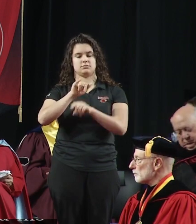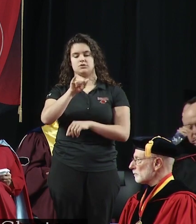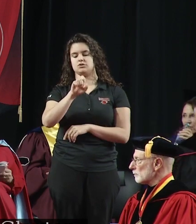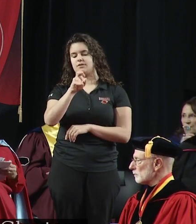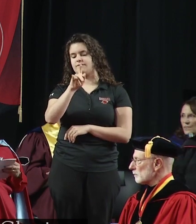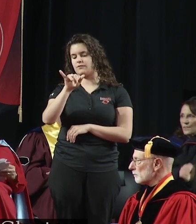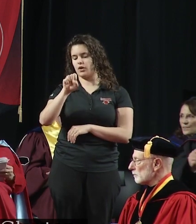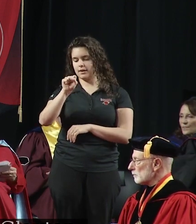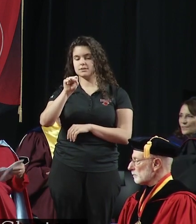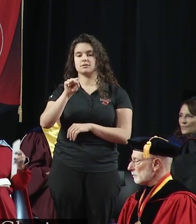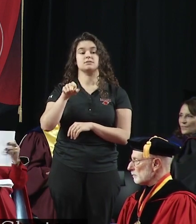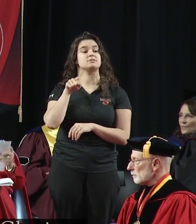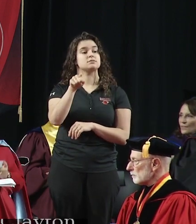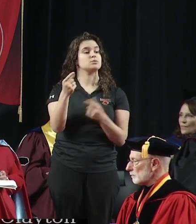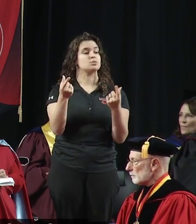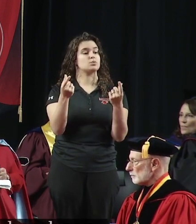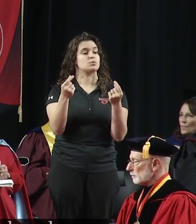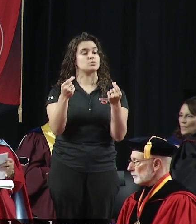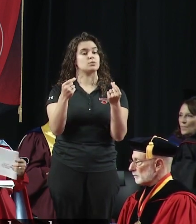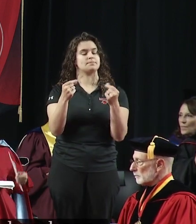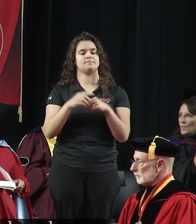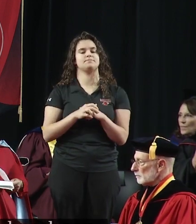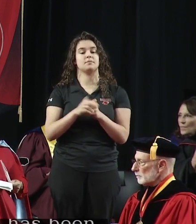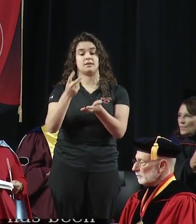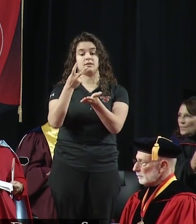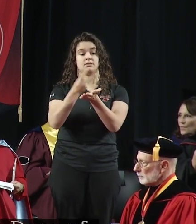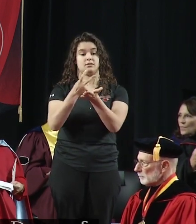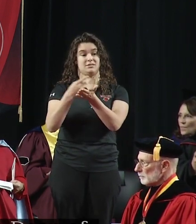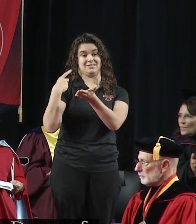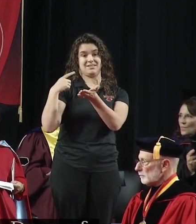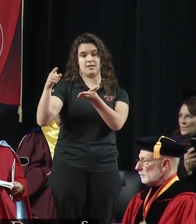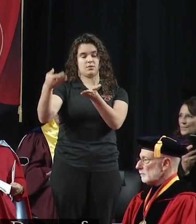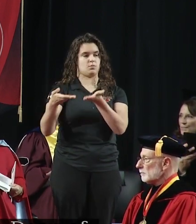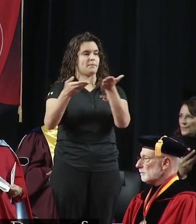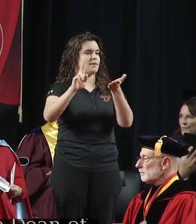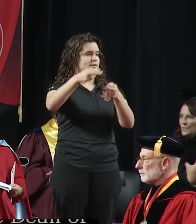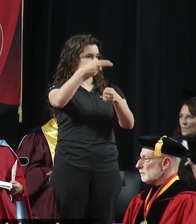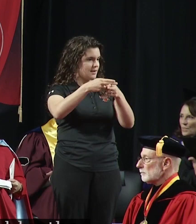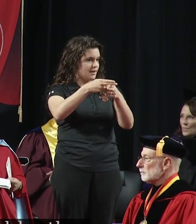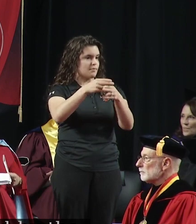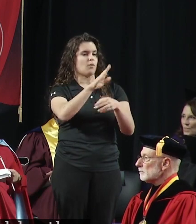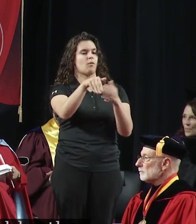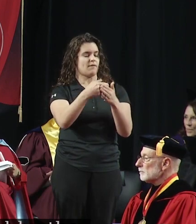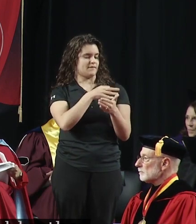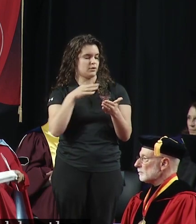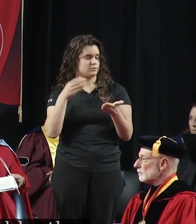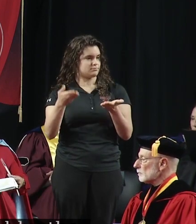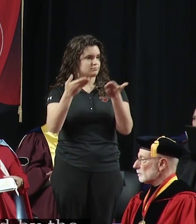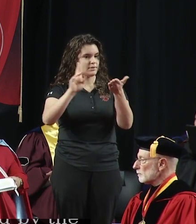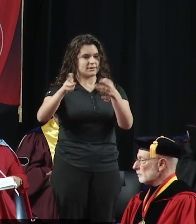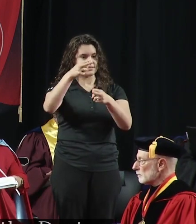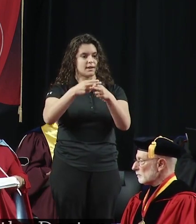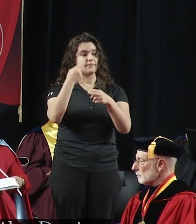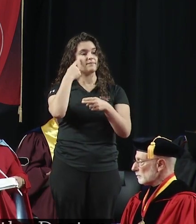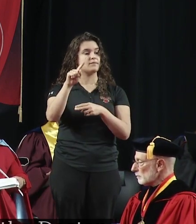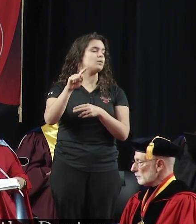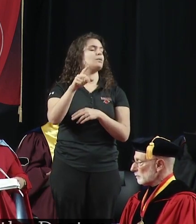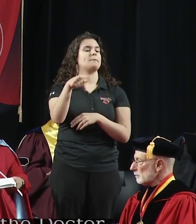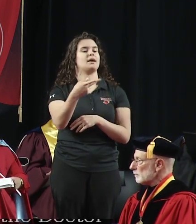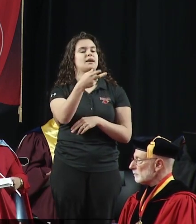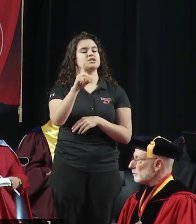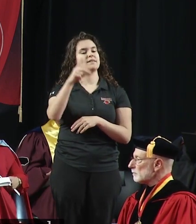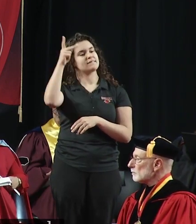Jeffries. Mr. Bafani has been recommended by the Dean of Graduate Studies and the graduate faculty for the Doctorate of Philosophy in